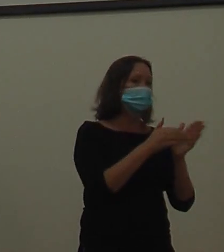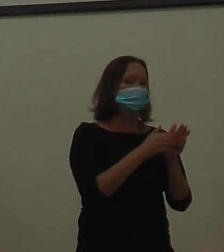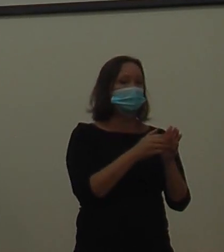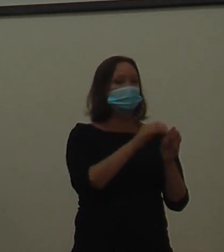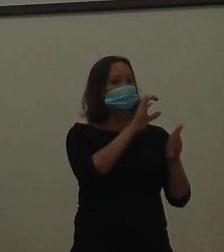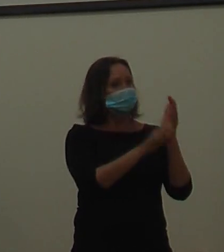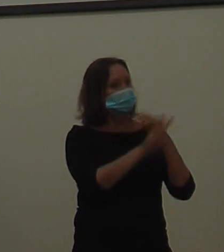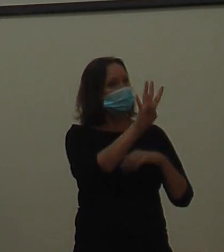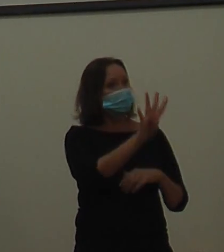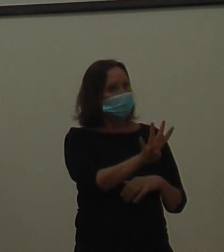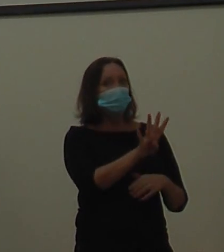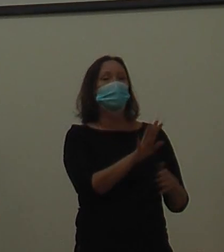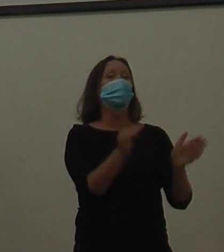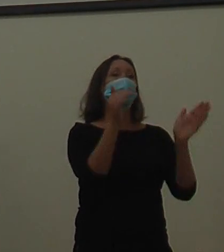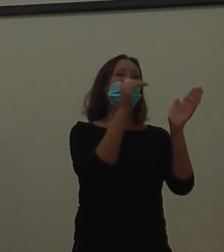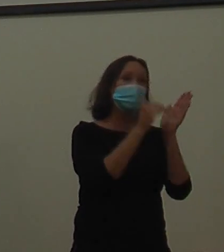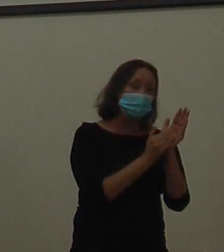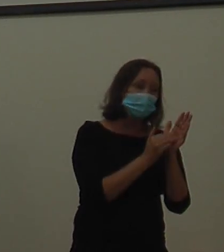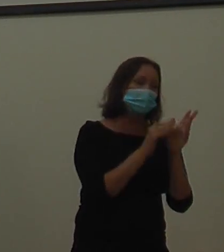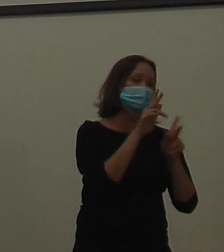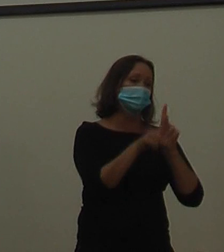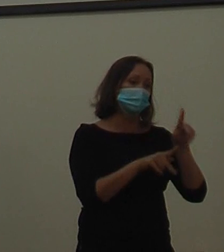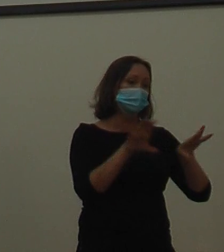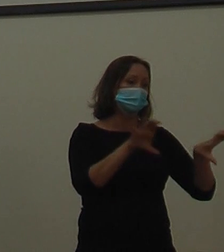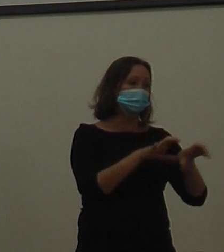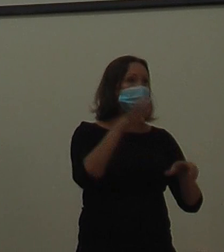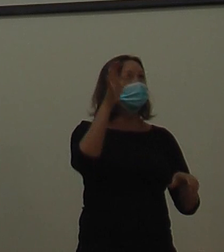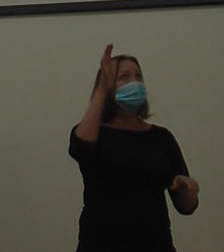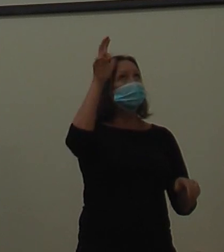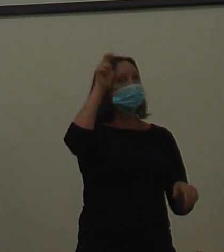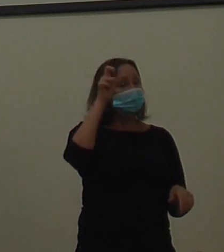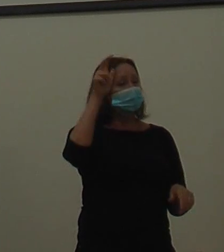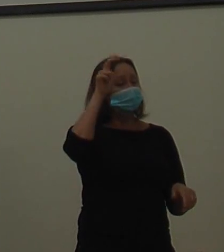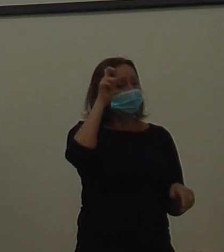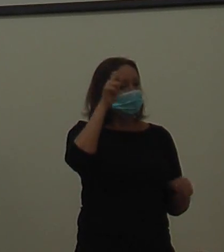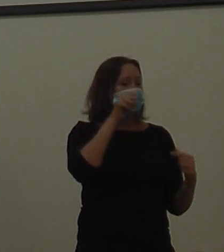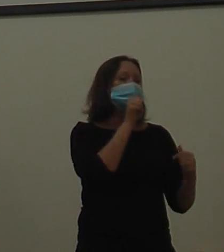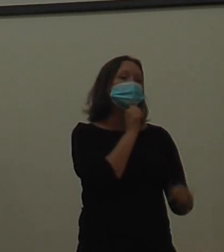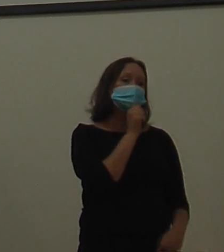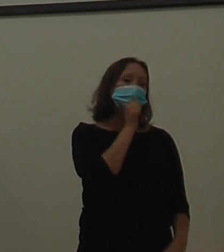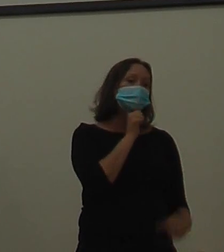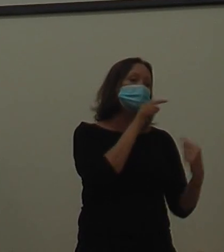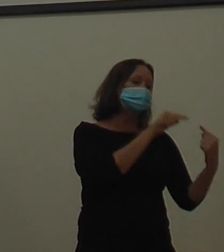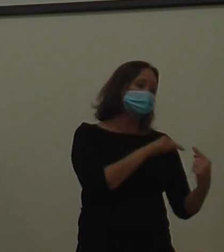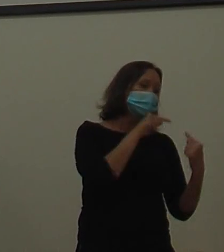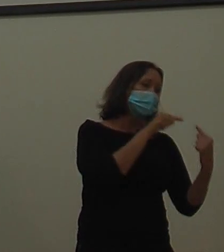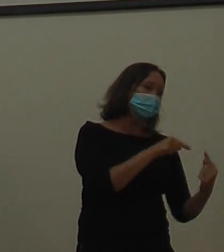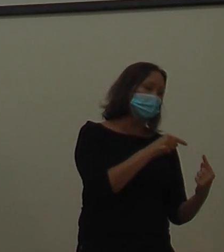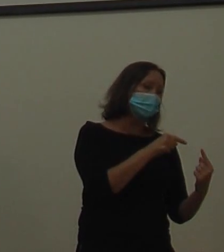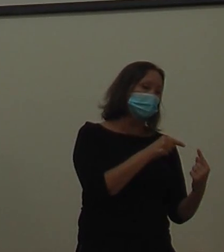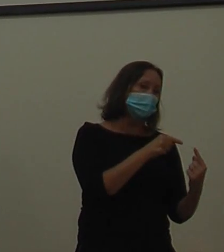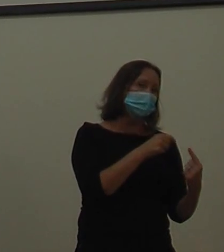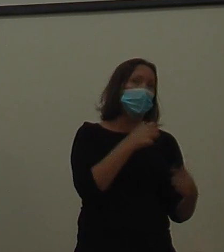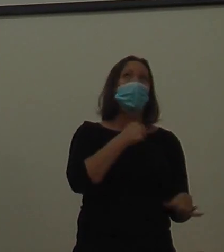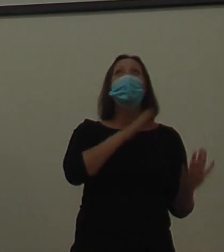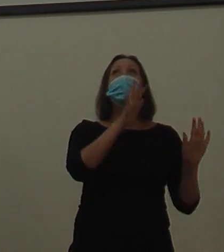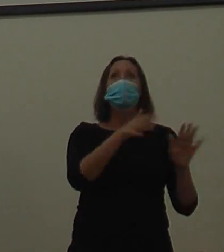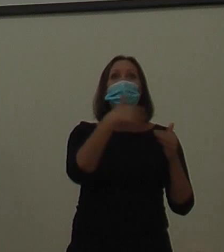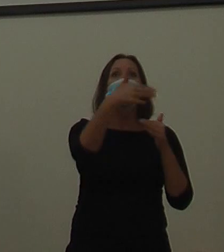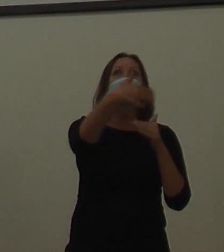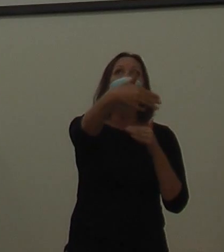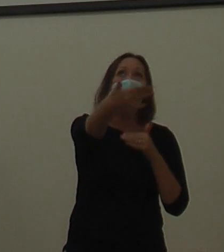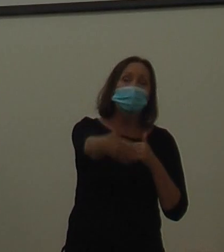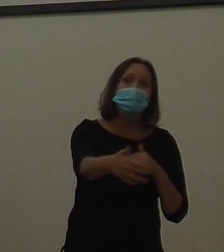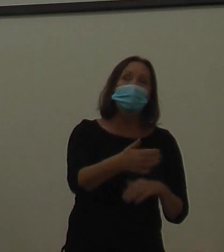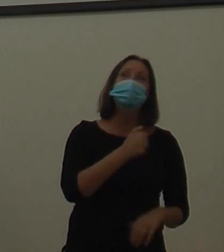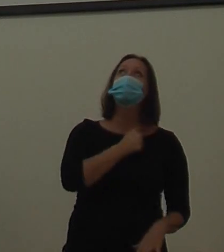again did what was evil in the sight of the Lord." And they suffer and they struggle until they repent. Then we pick up in